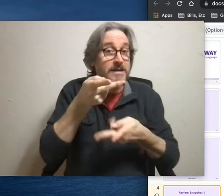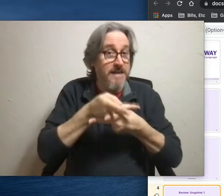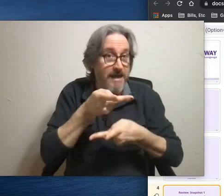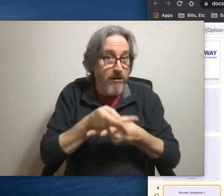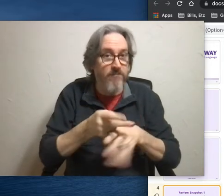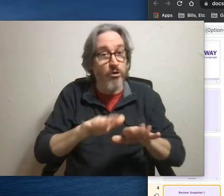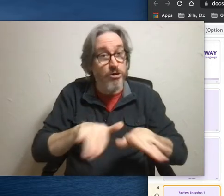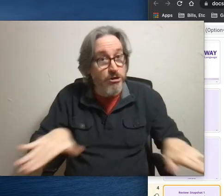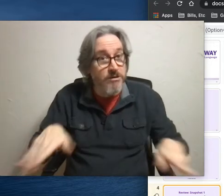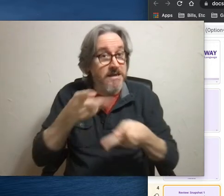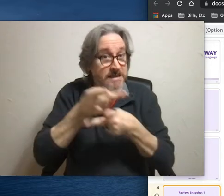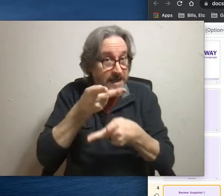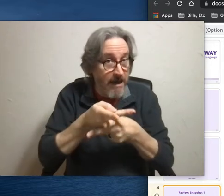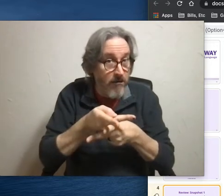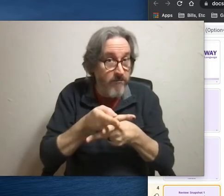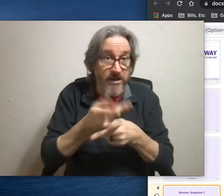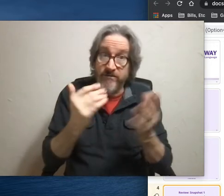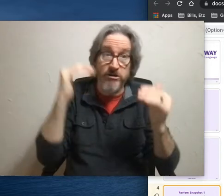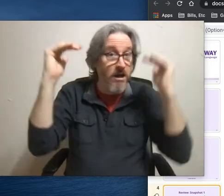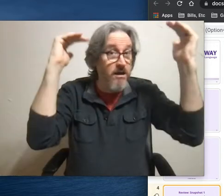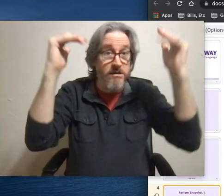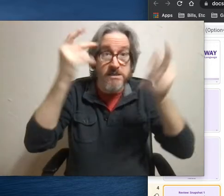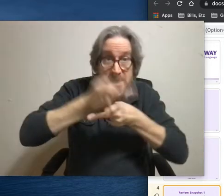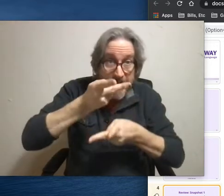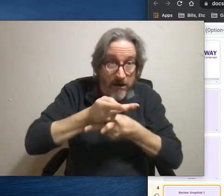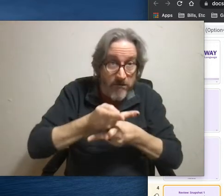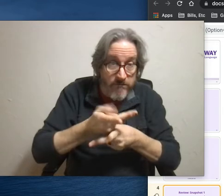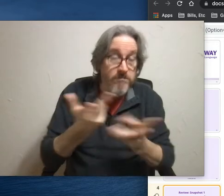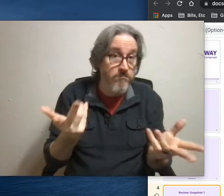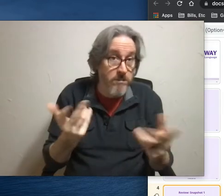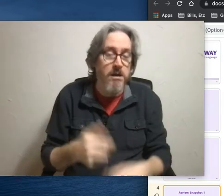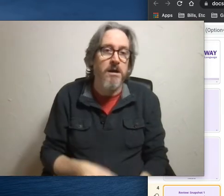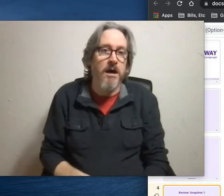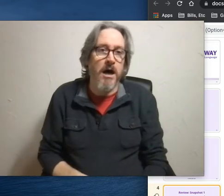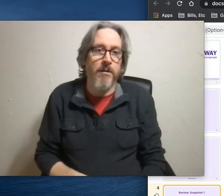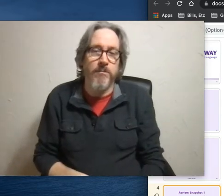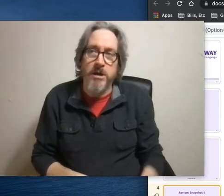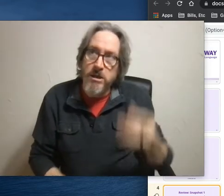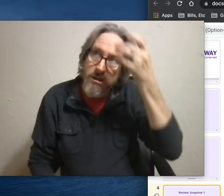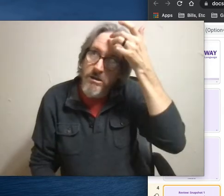Baby, take care of, or children, take care of. Even adults, take care of.